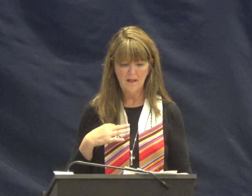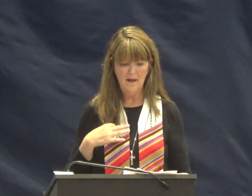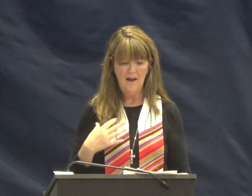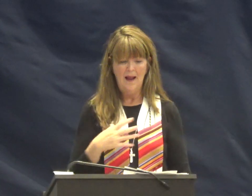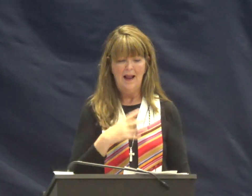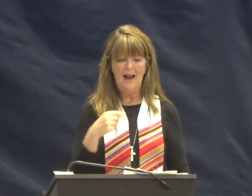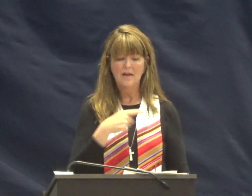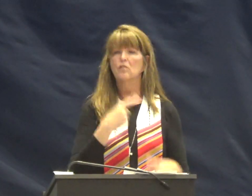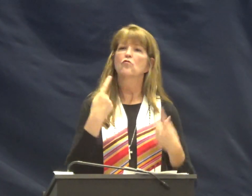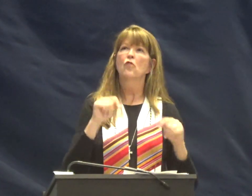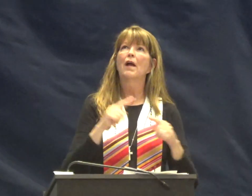livestock